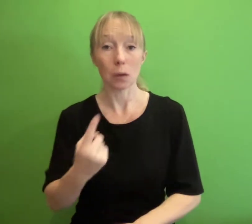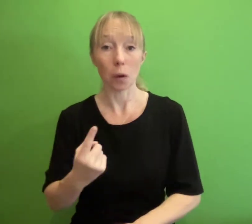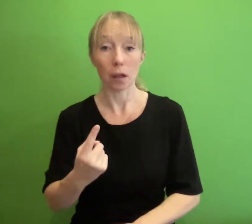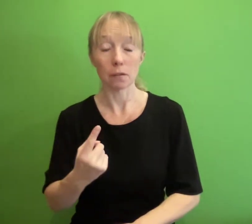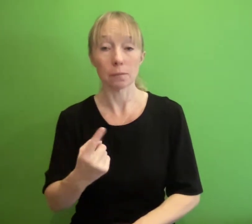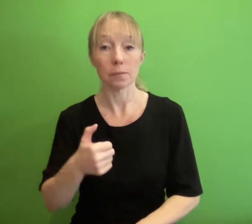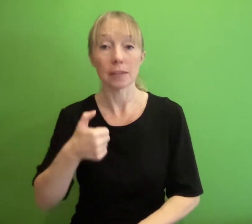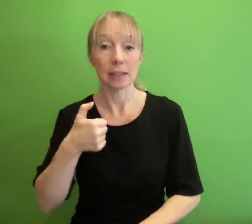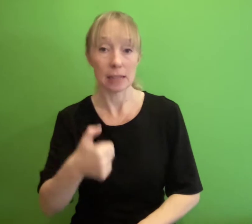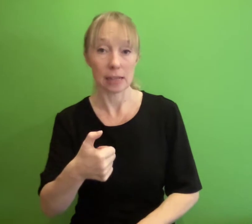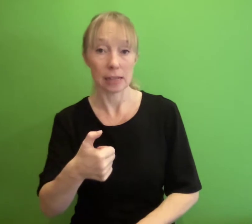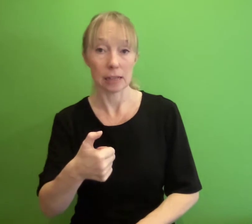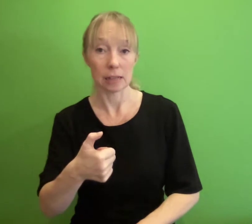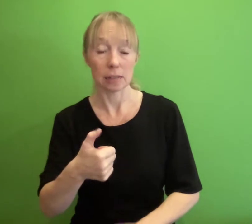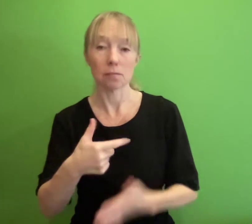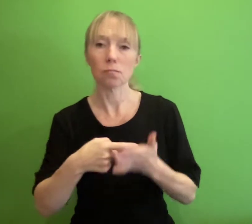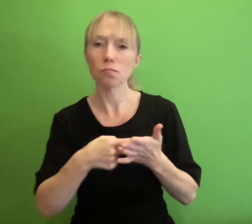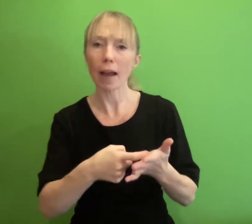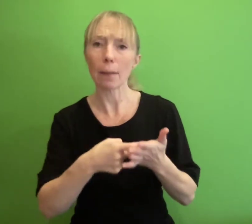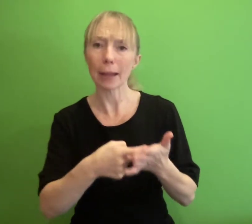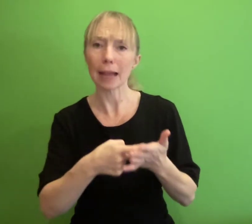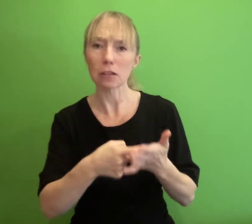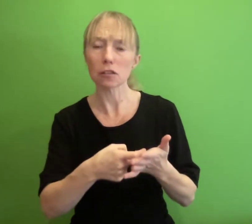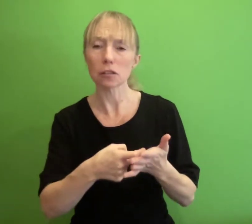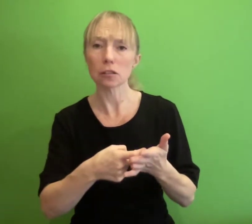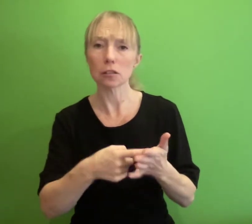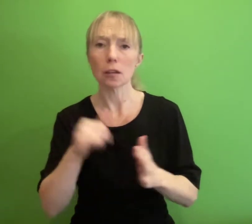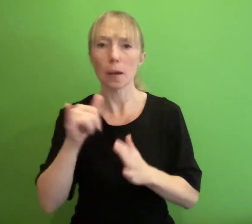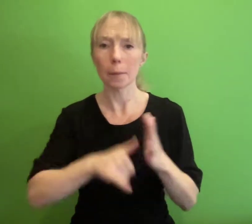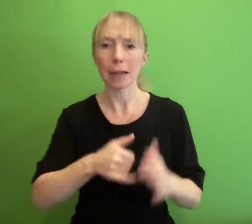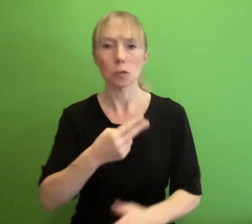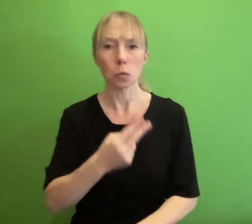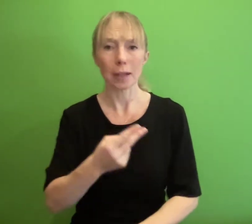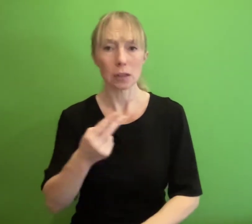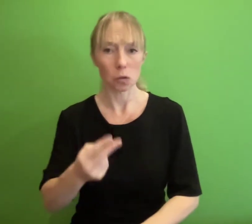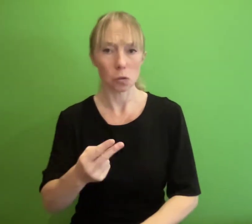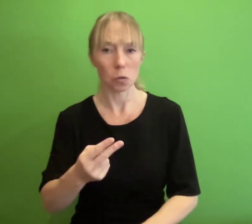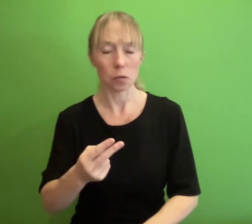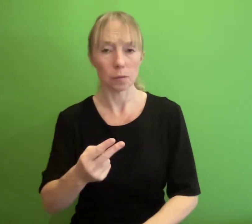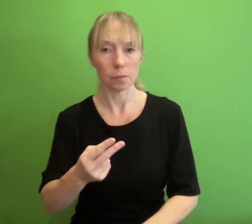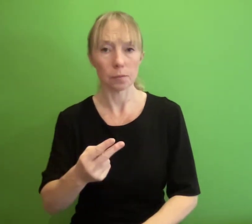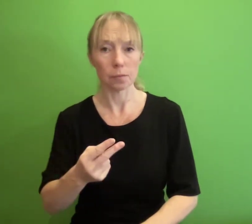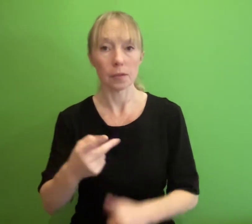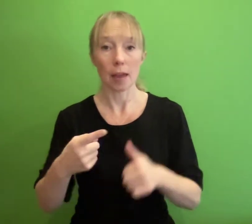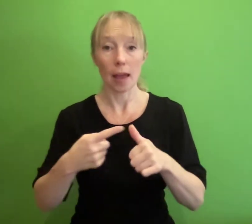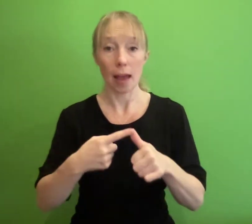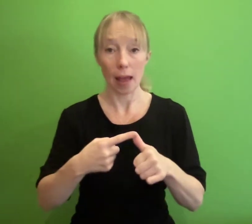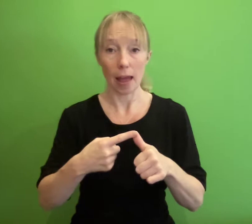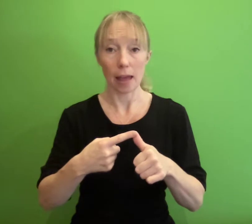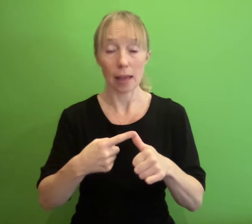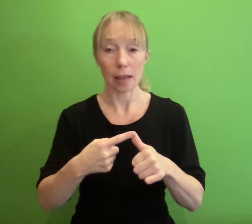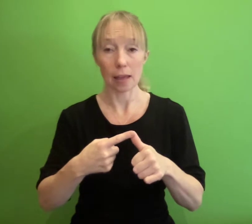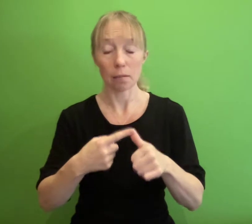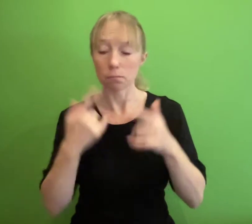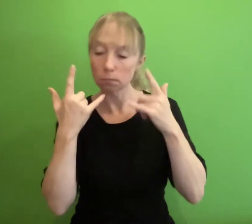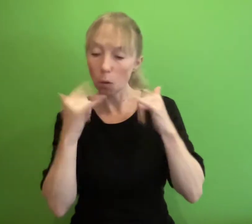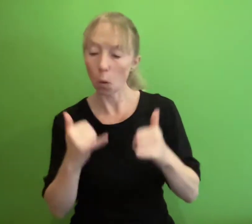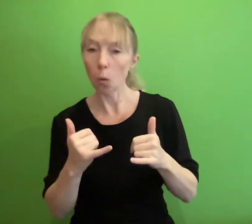6. Recommendations, page 22. A. Audit, engage and